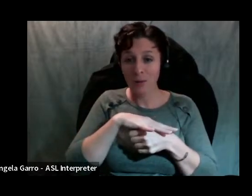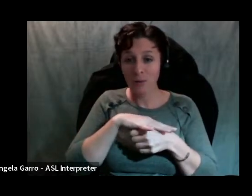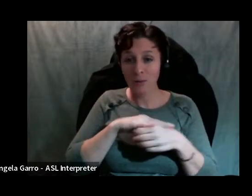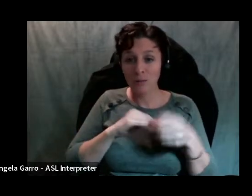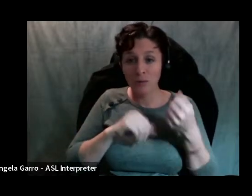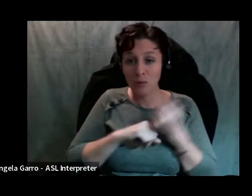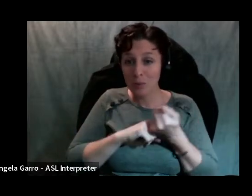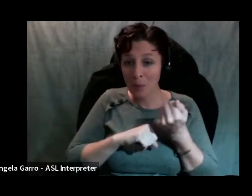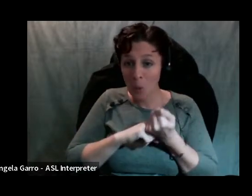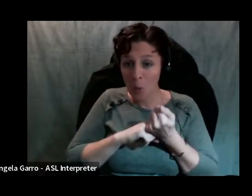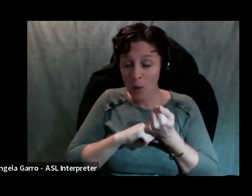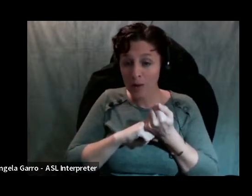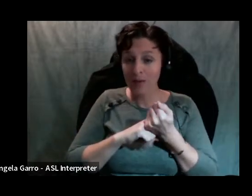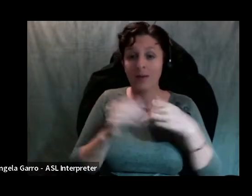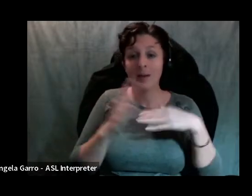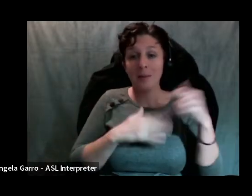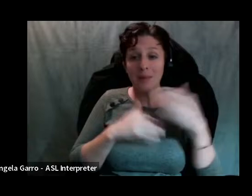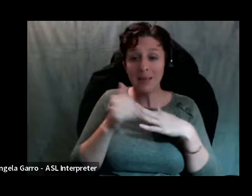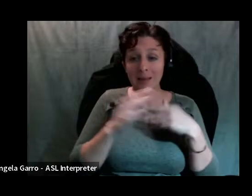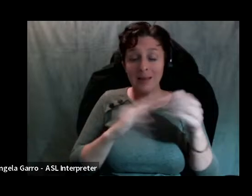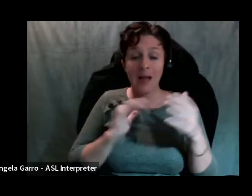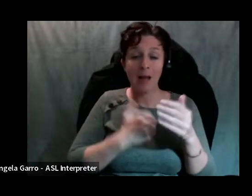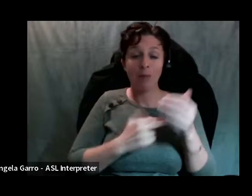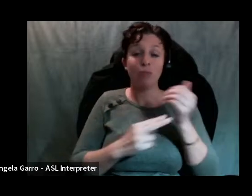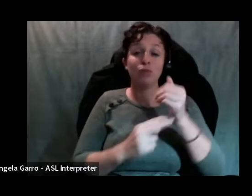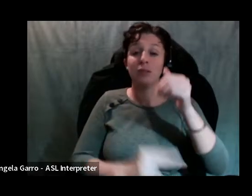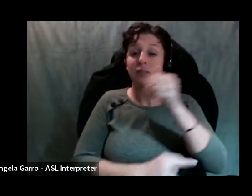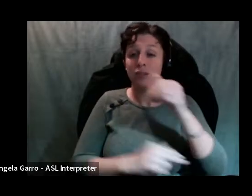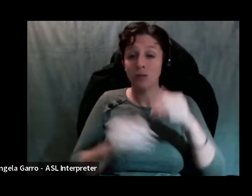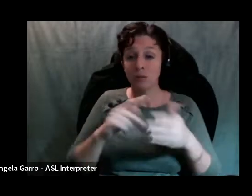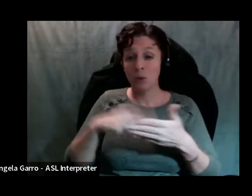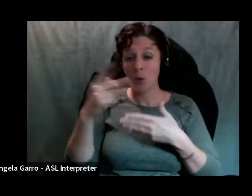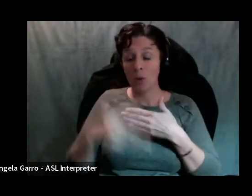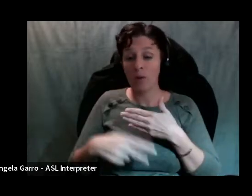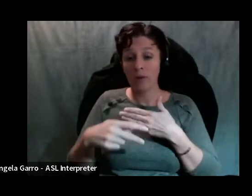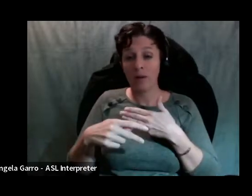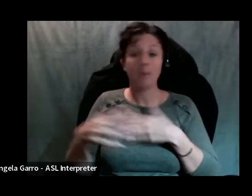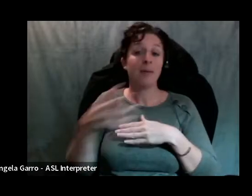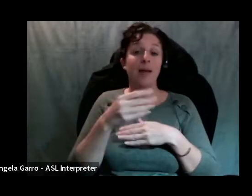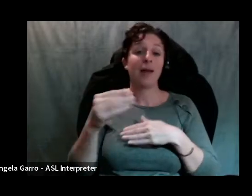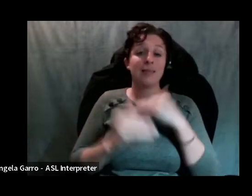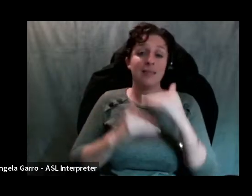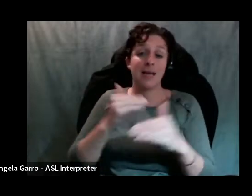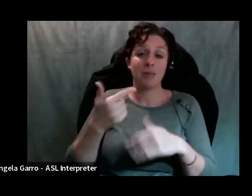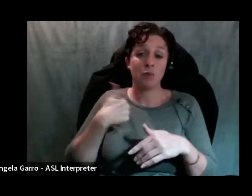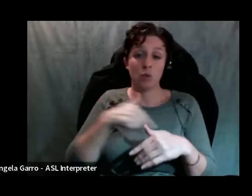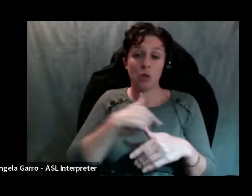and building up our bridge program and steps we want to take there.